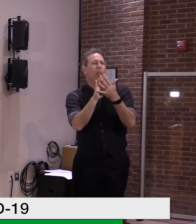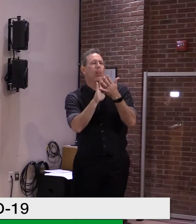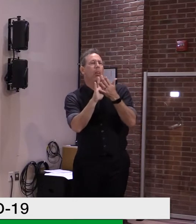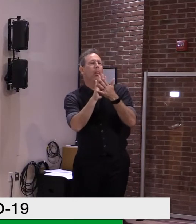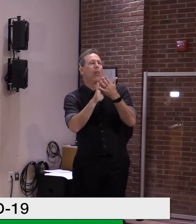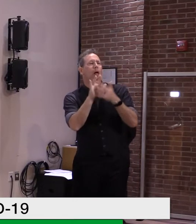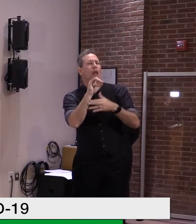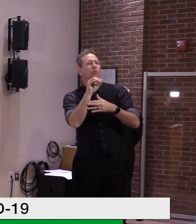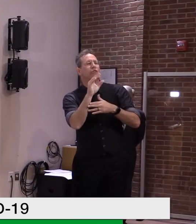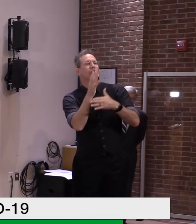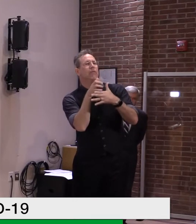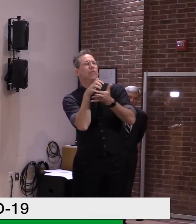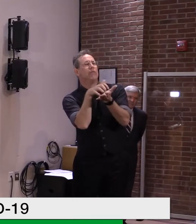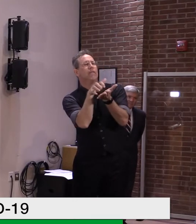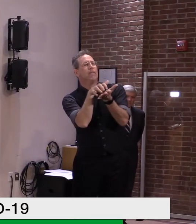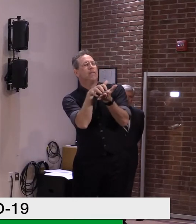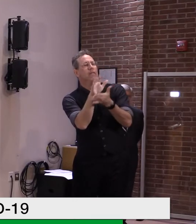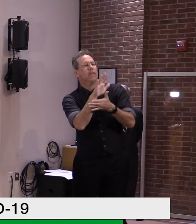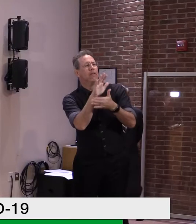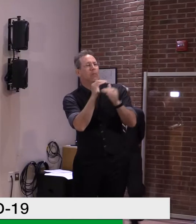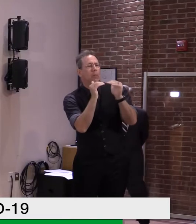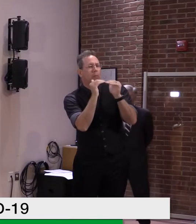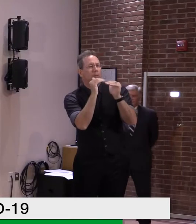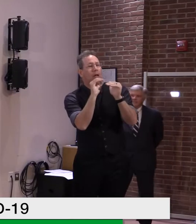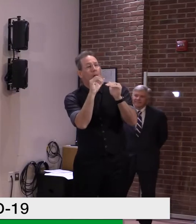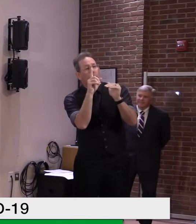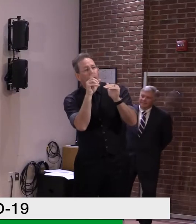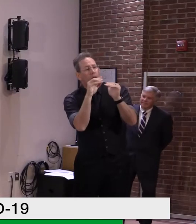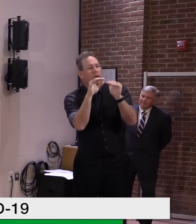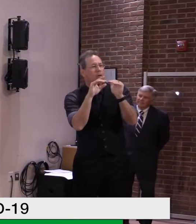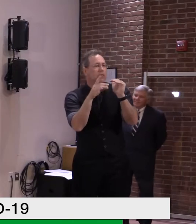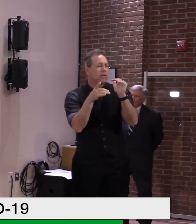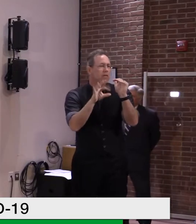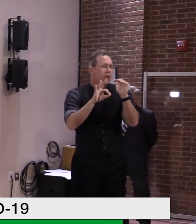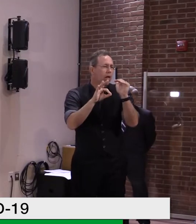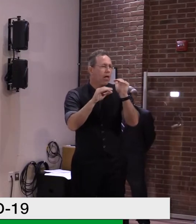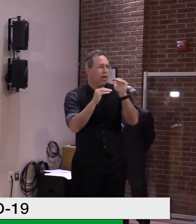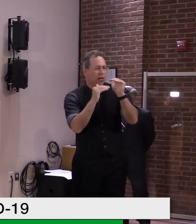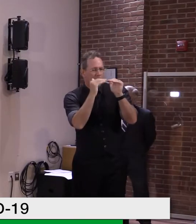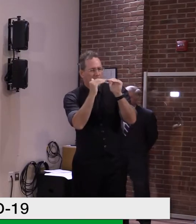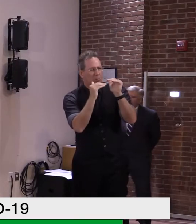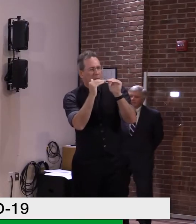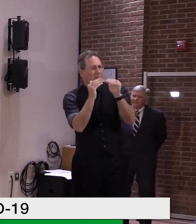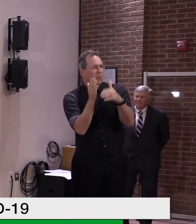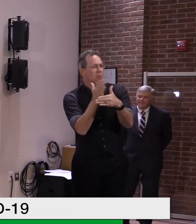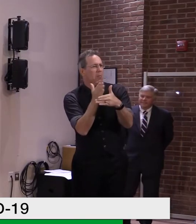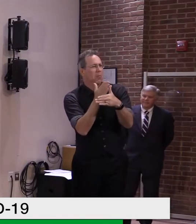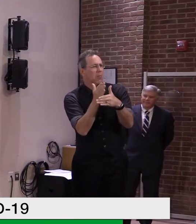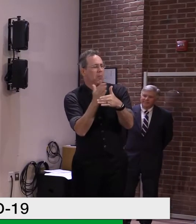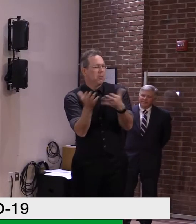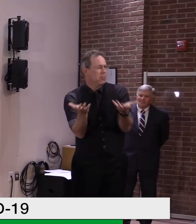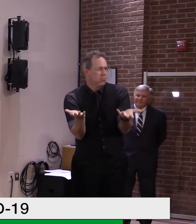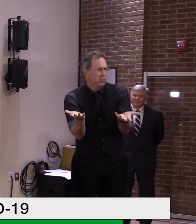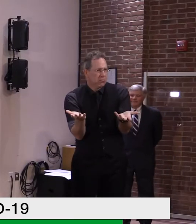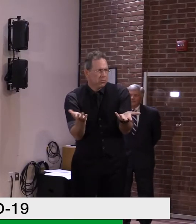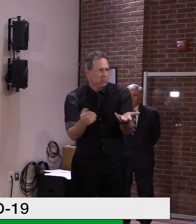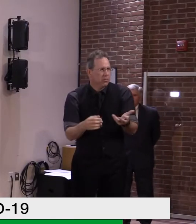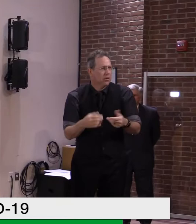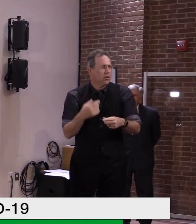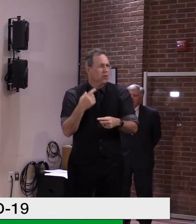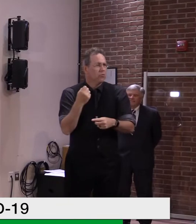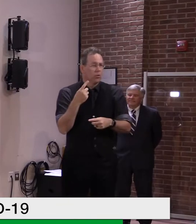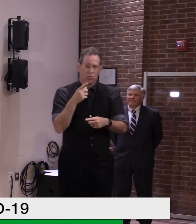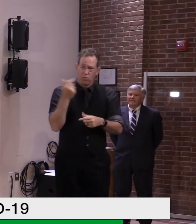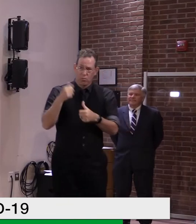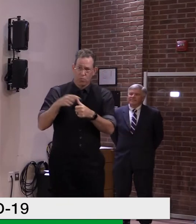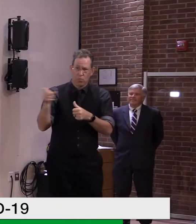of 1% is statistically minute. As I remember, when you announced that it